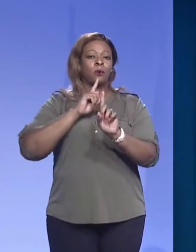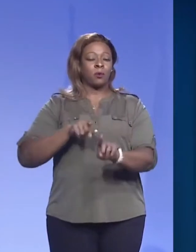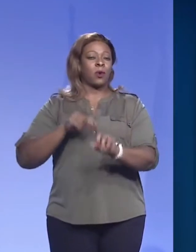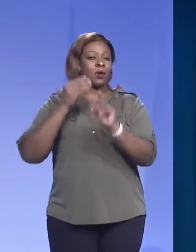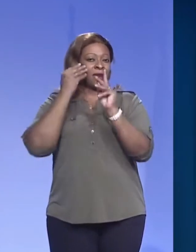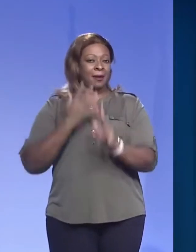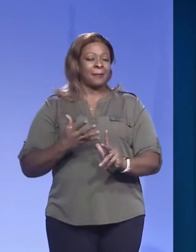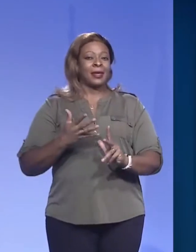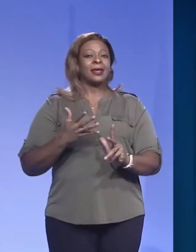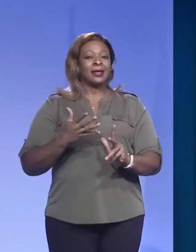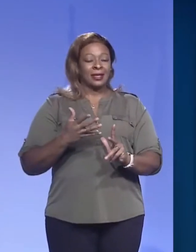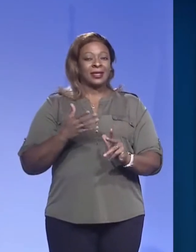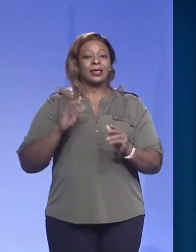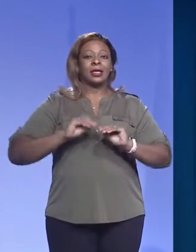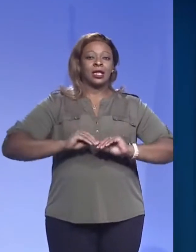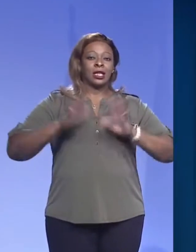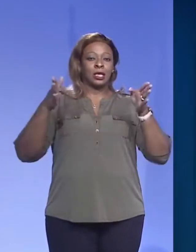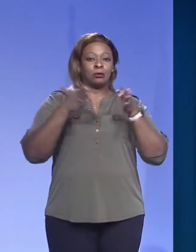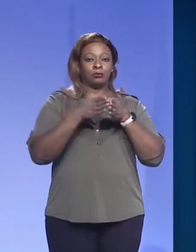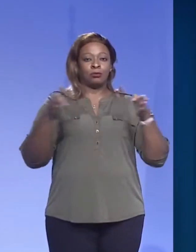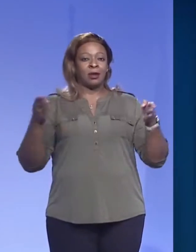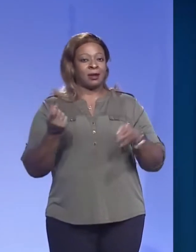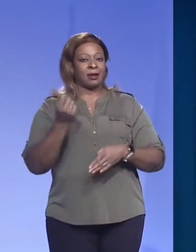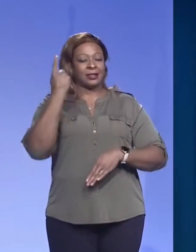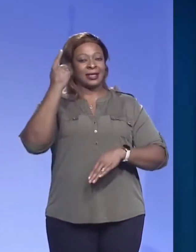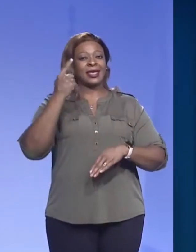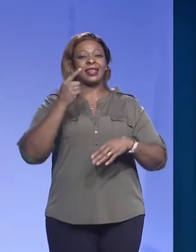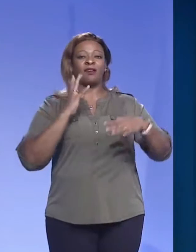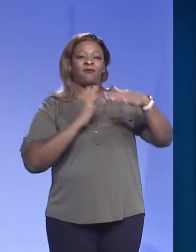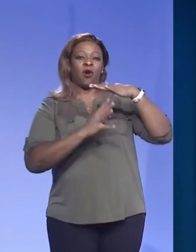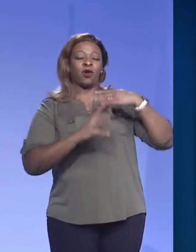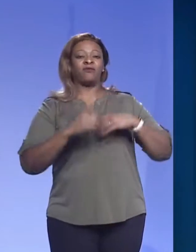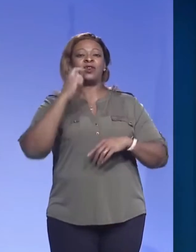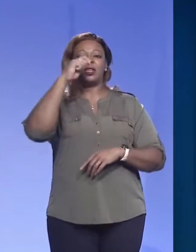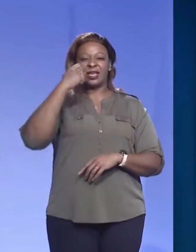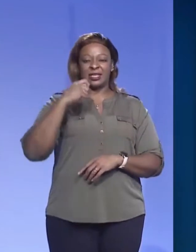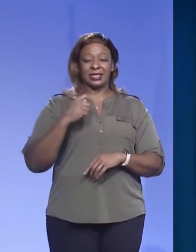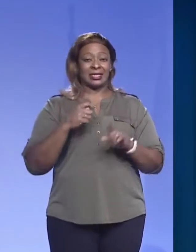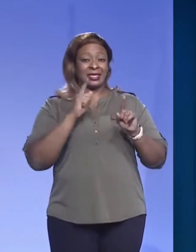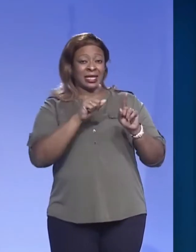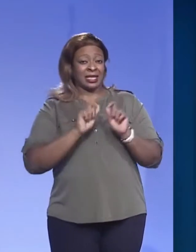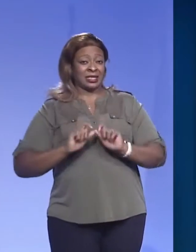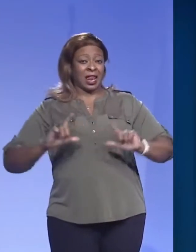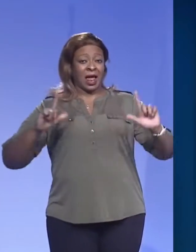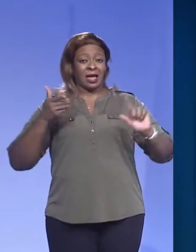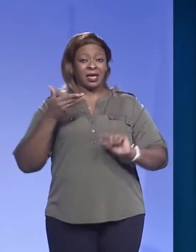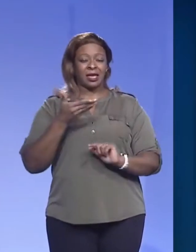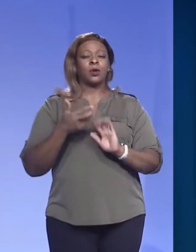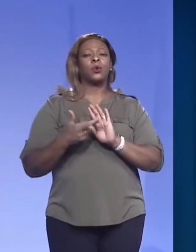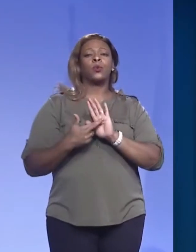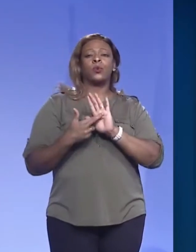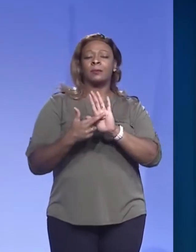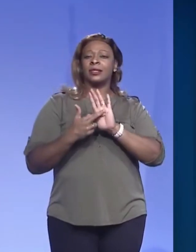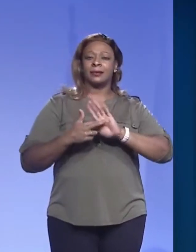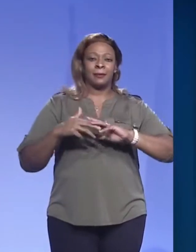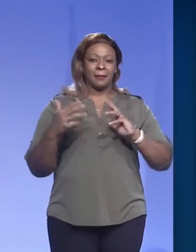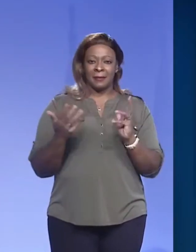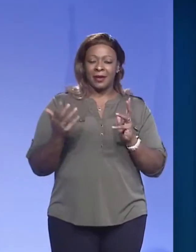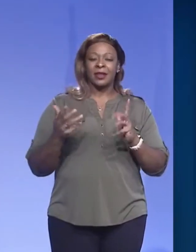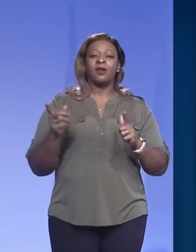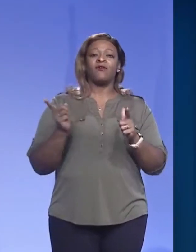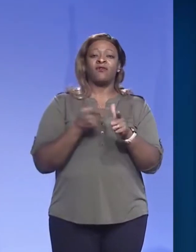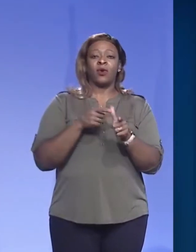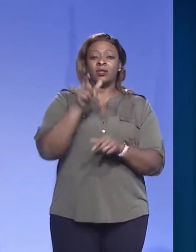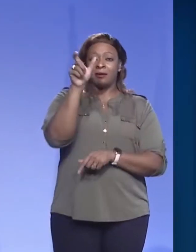that broader understanding of testing volumes. And what you see here on this slide is a representation in the first